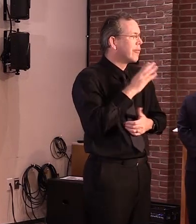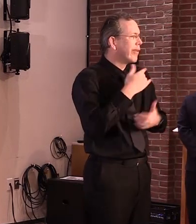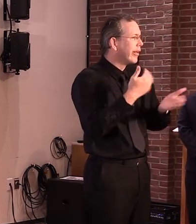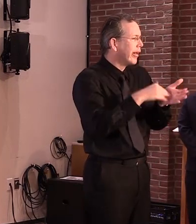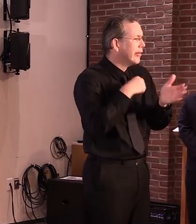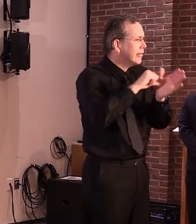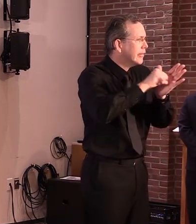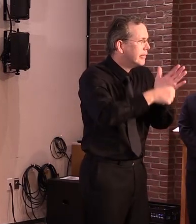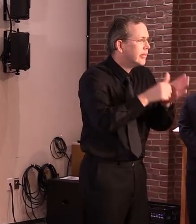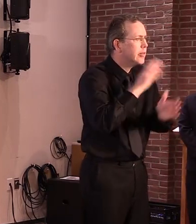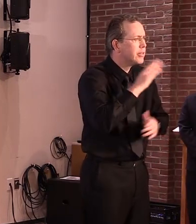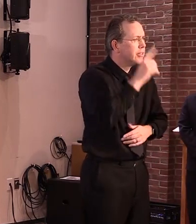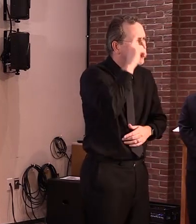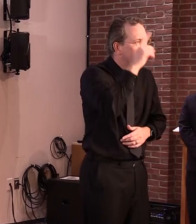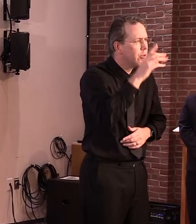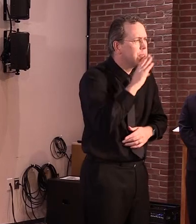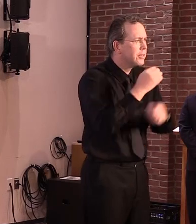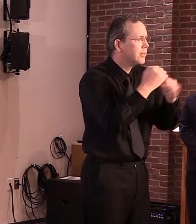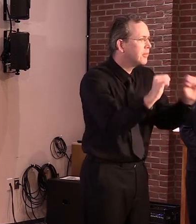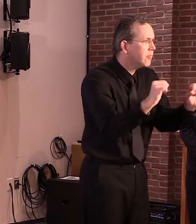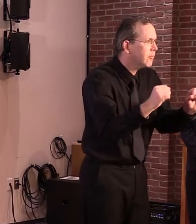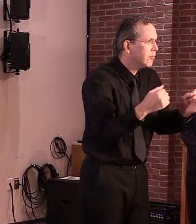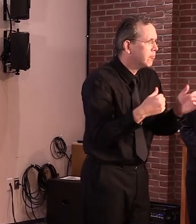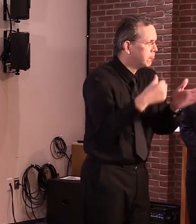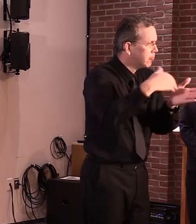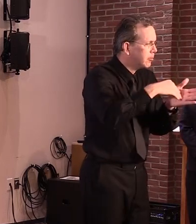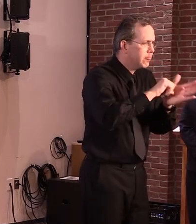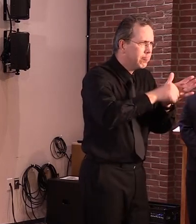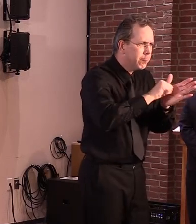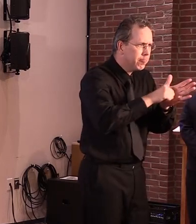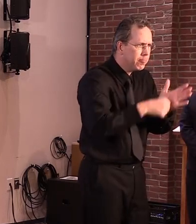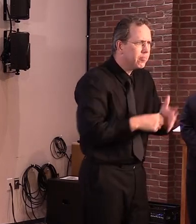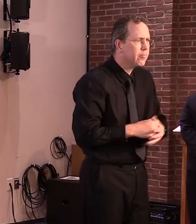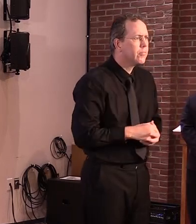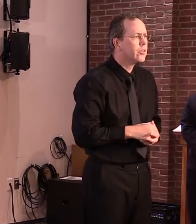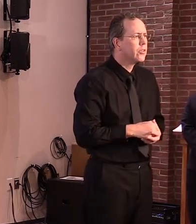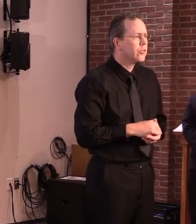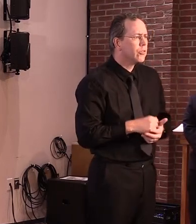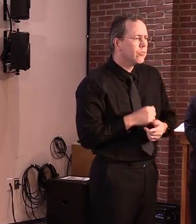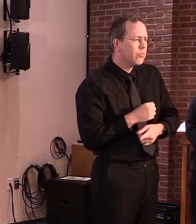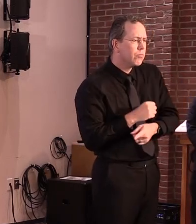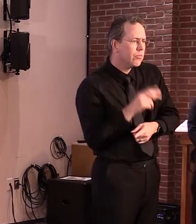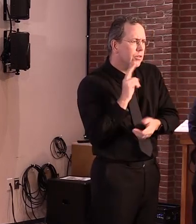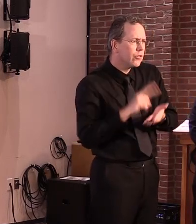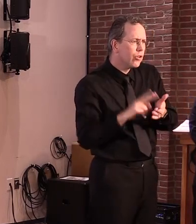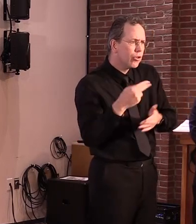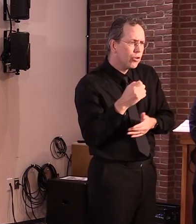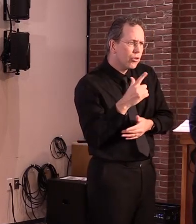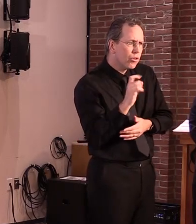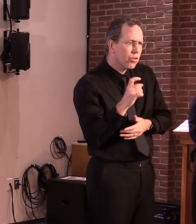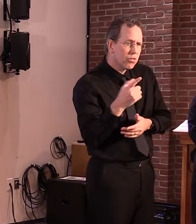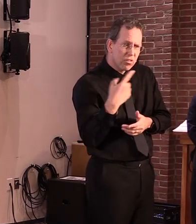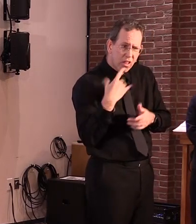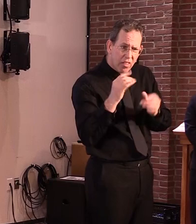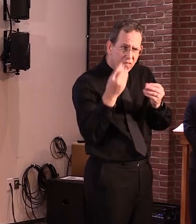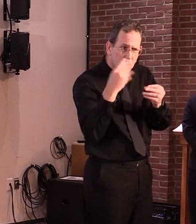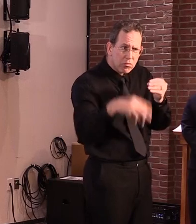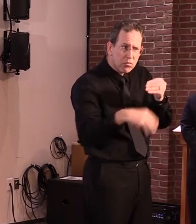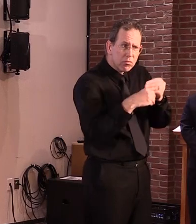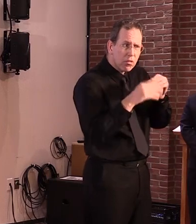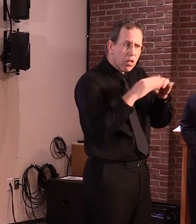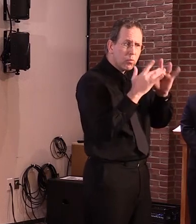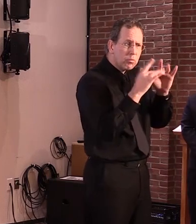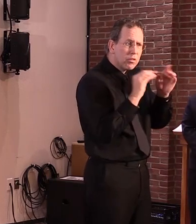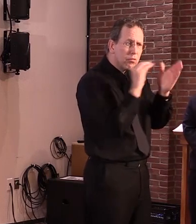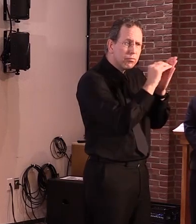line. Secretary Curley, is there anything on the website that might help the churches? Yes, there is. If